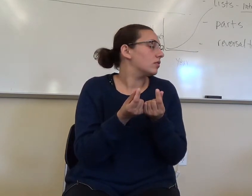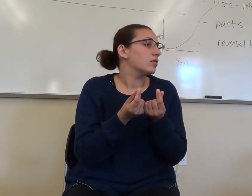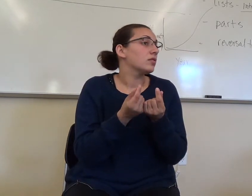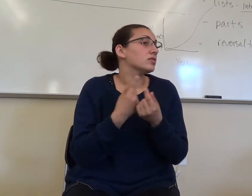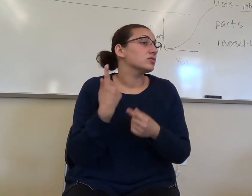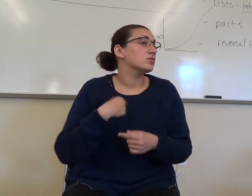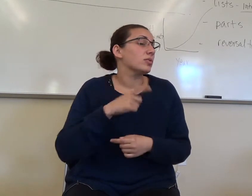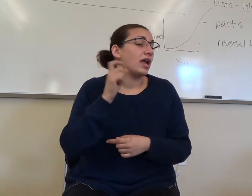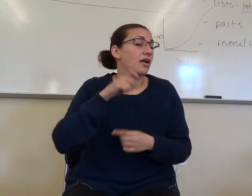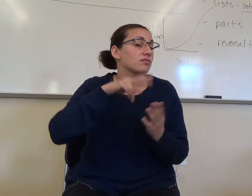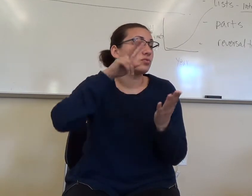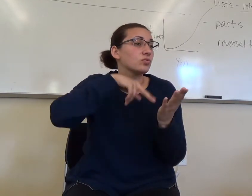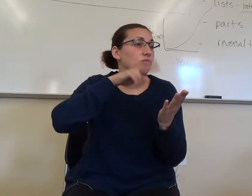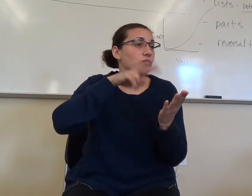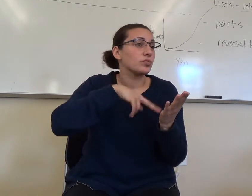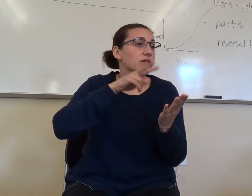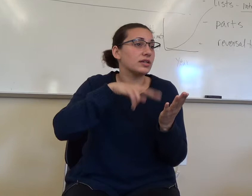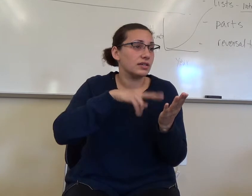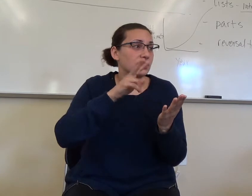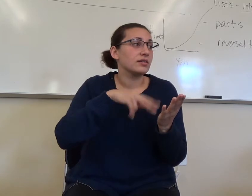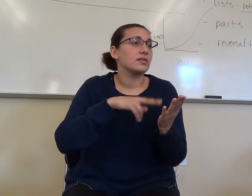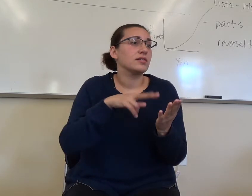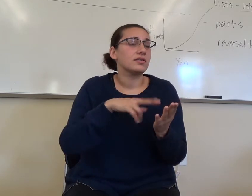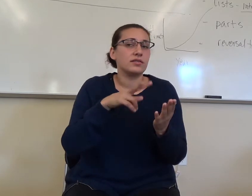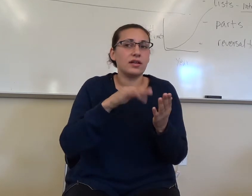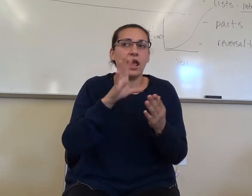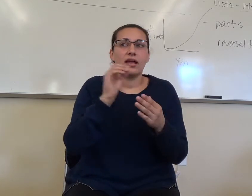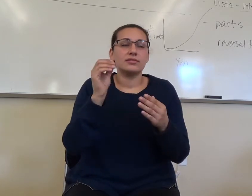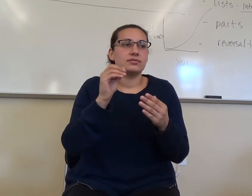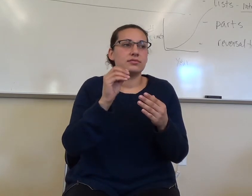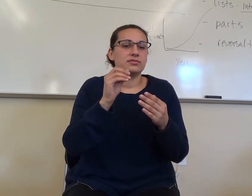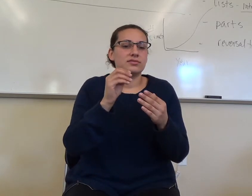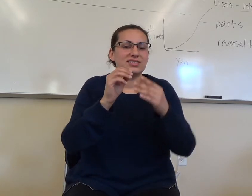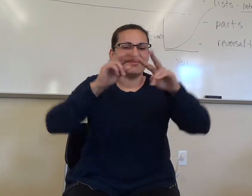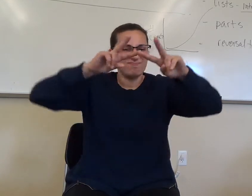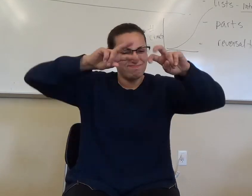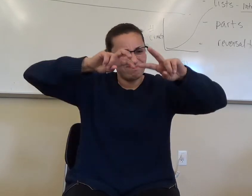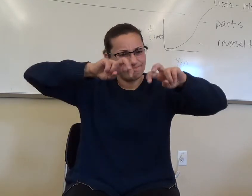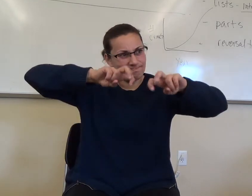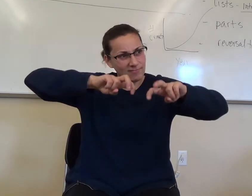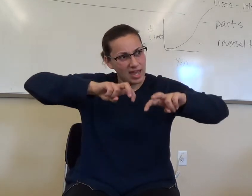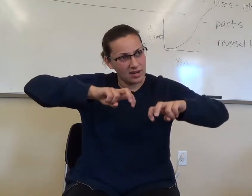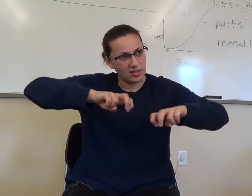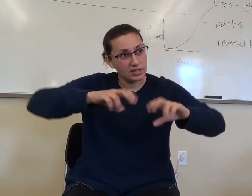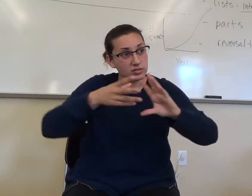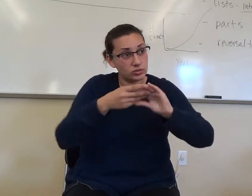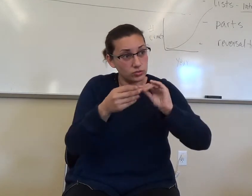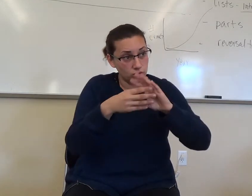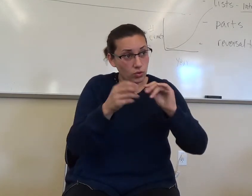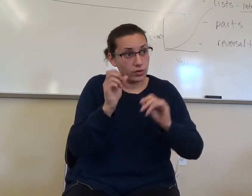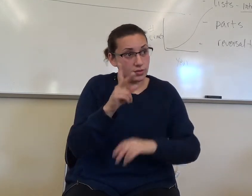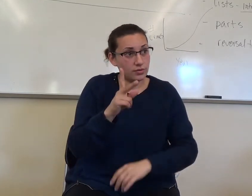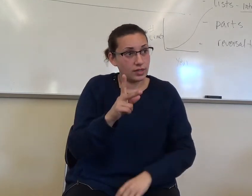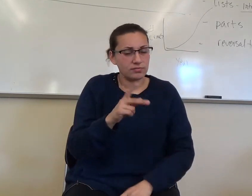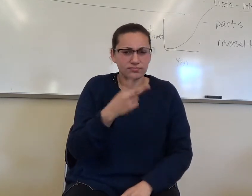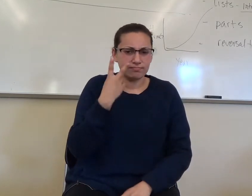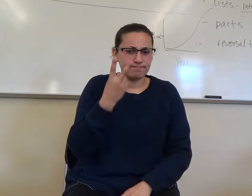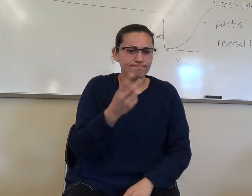go back and do our thing to take it apart. Okay. We see that groups are mentioned.